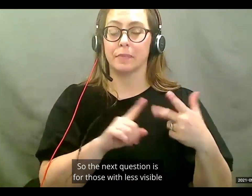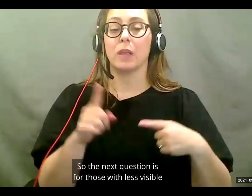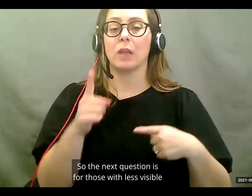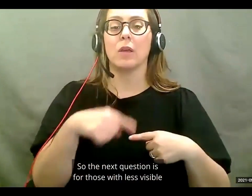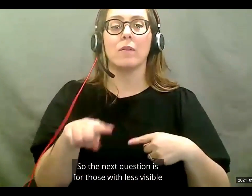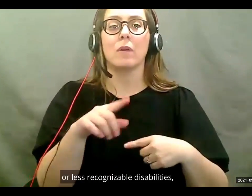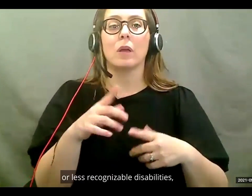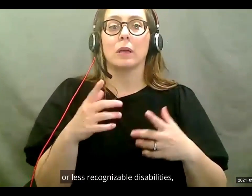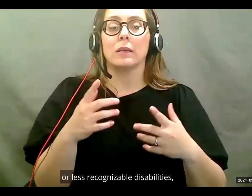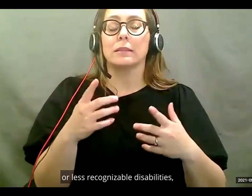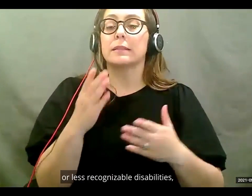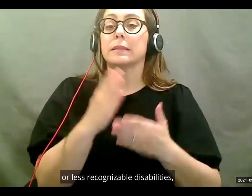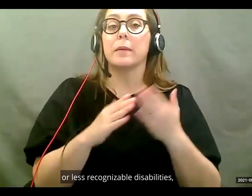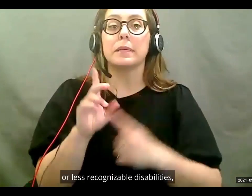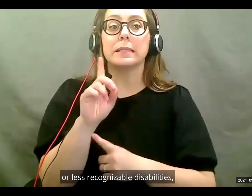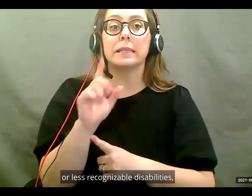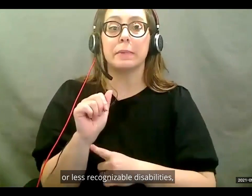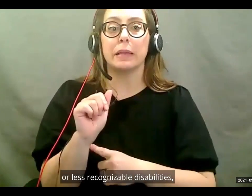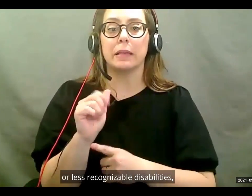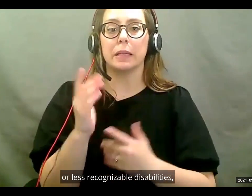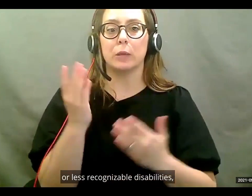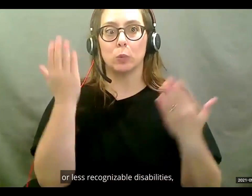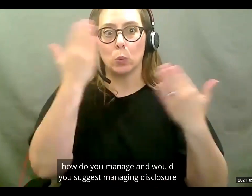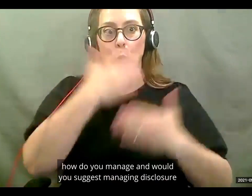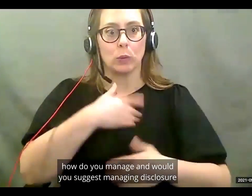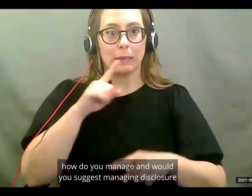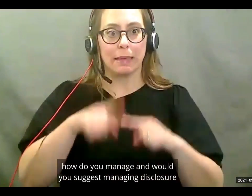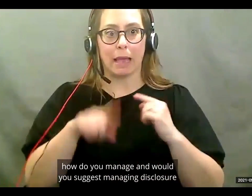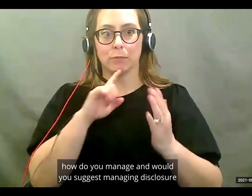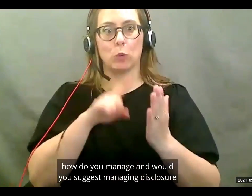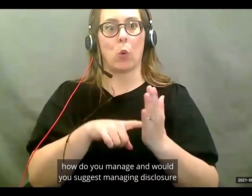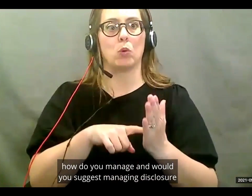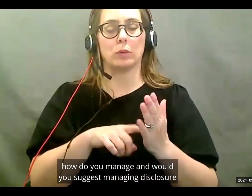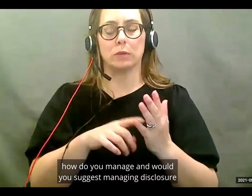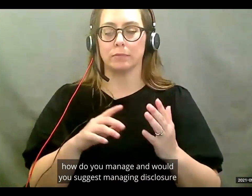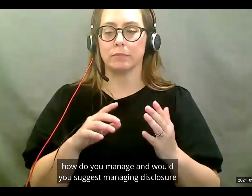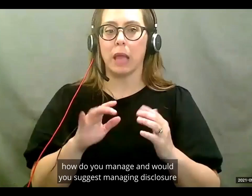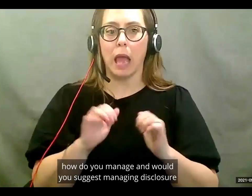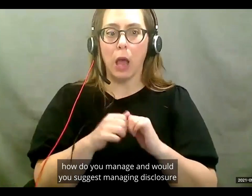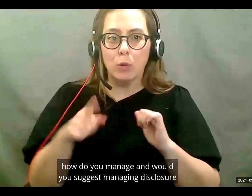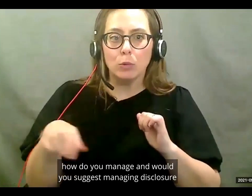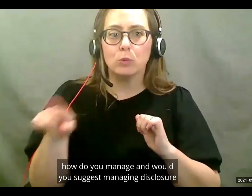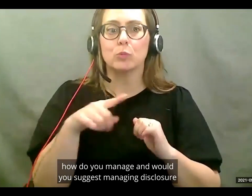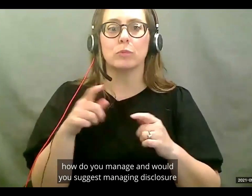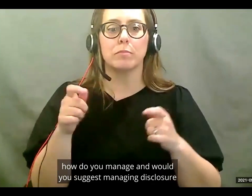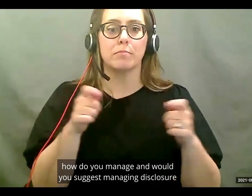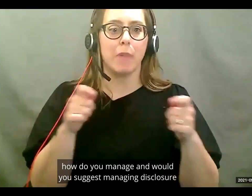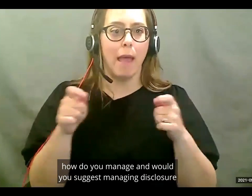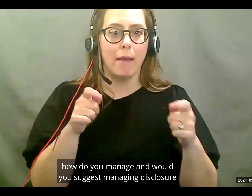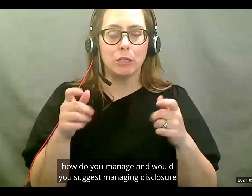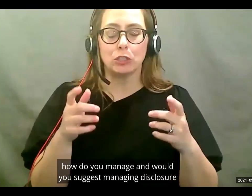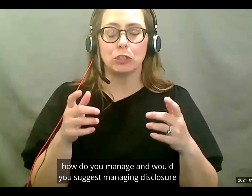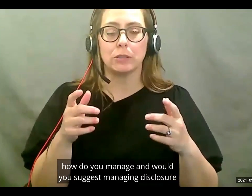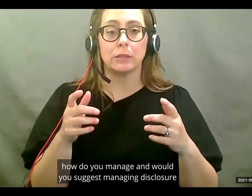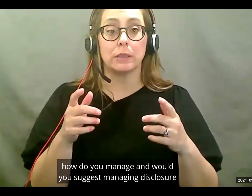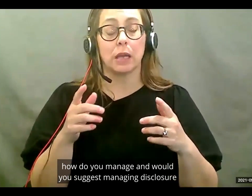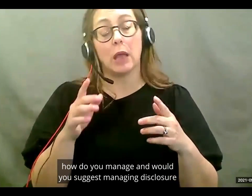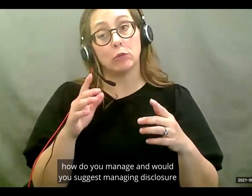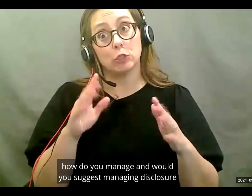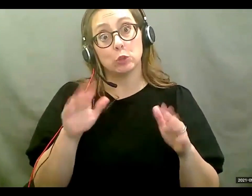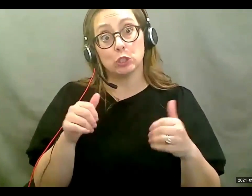less visible or less recognizable disabilities, how do you manage, and would you suggest